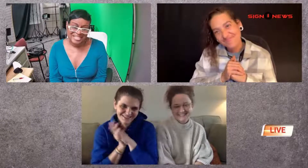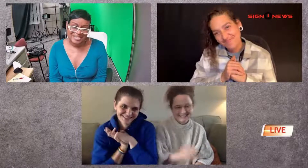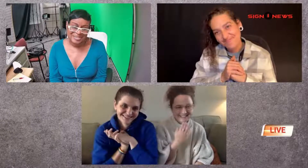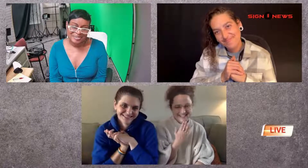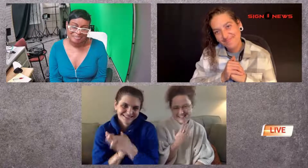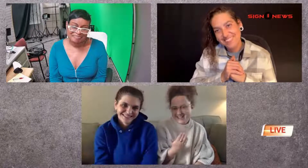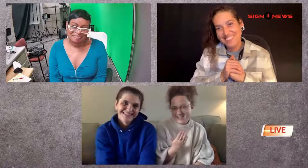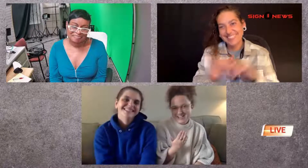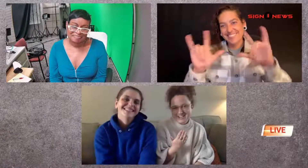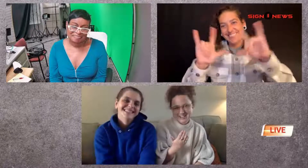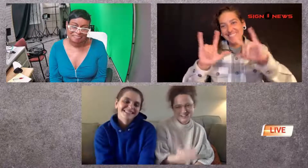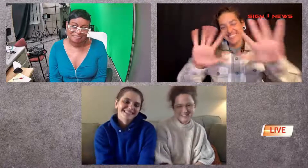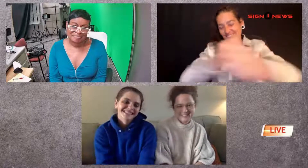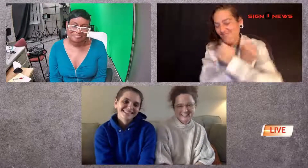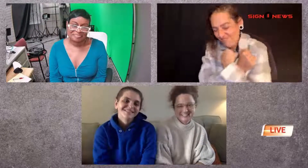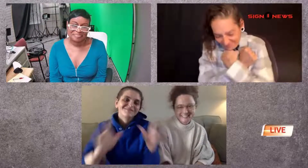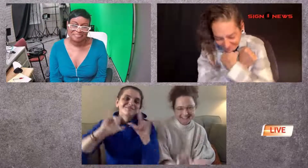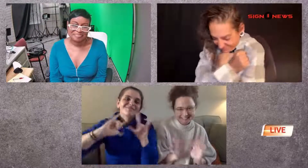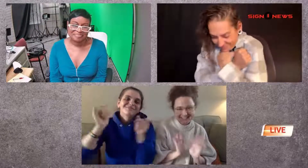Thank you.